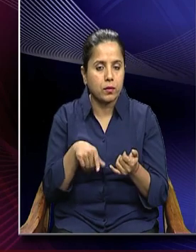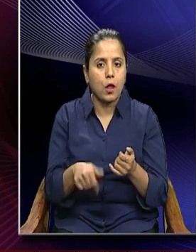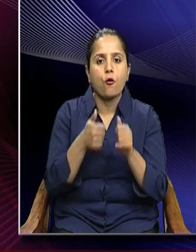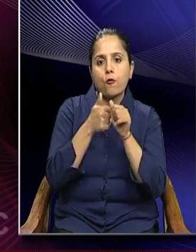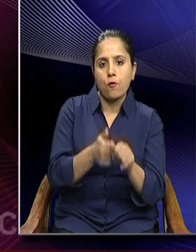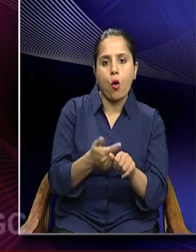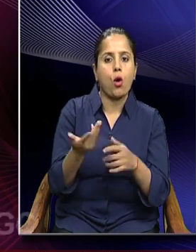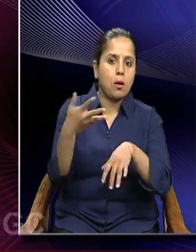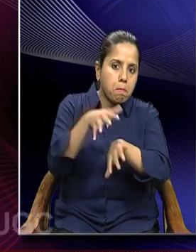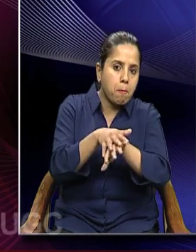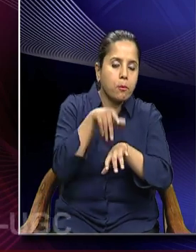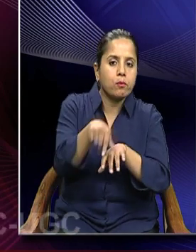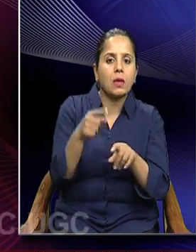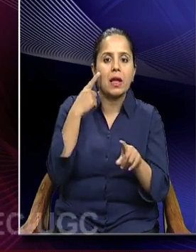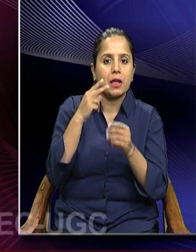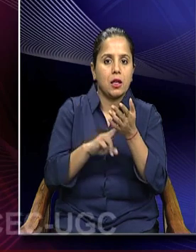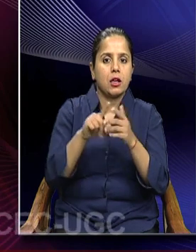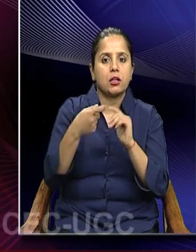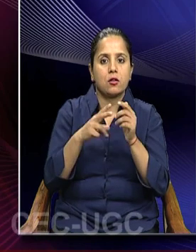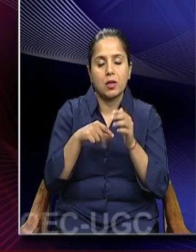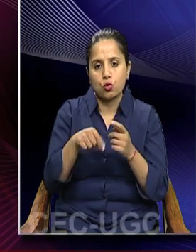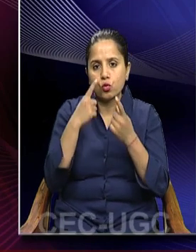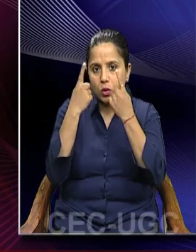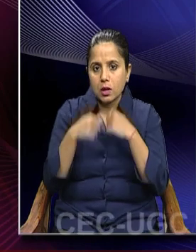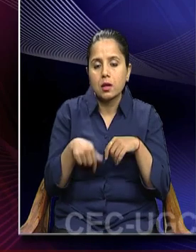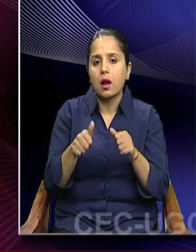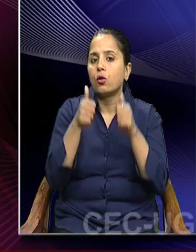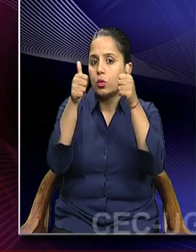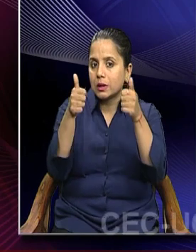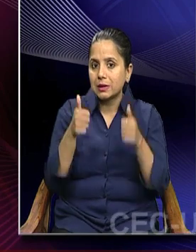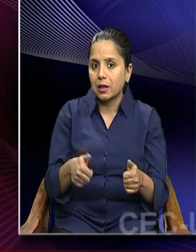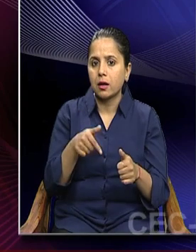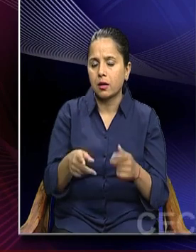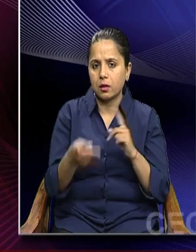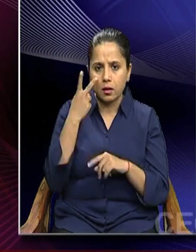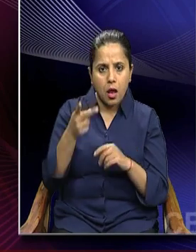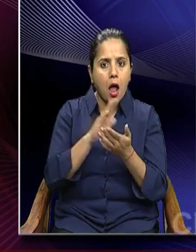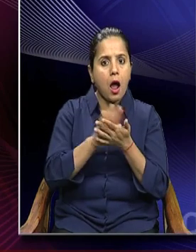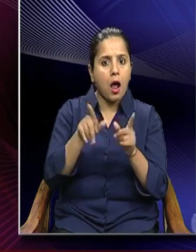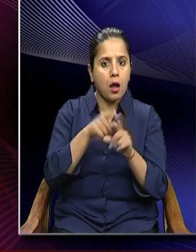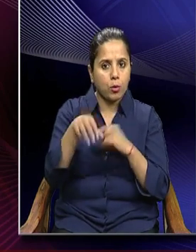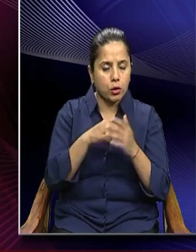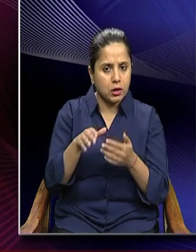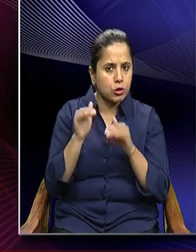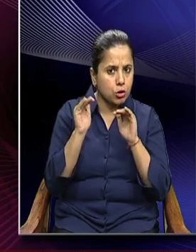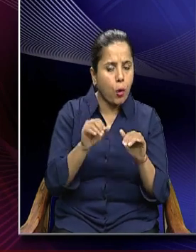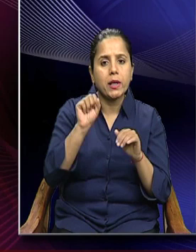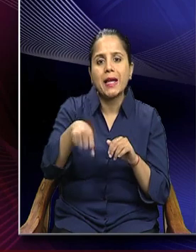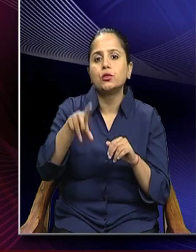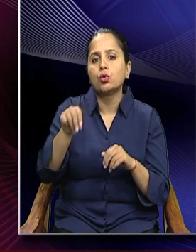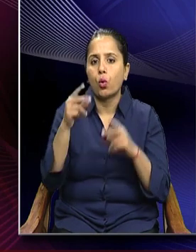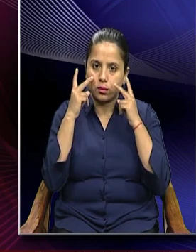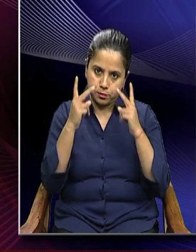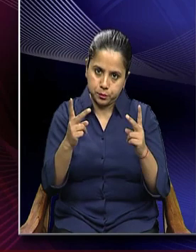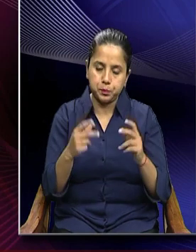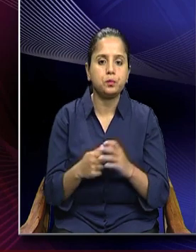implementing interventions and analyzing the results to determine whether the hypotheses are supported or not supported.